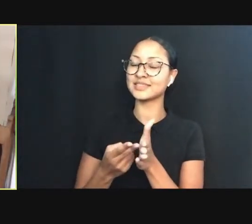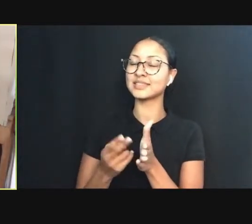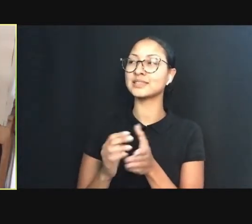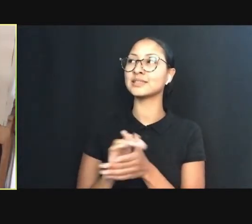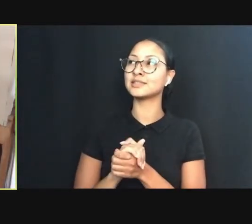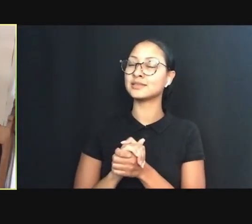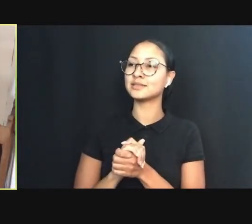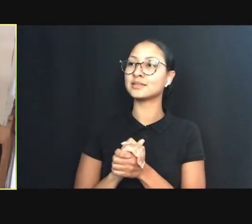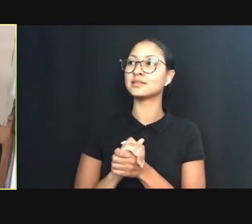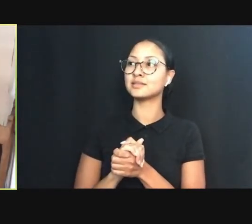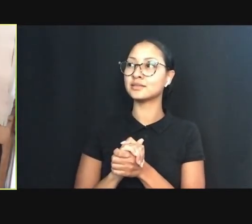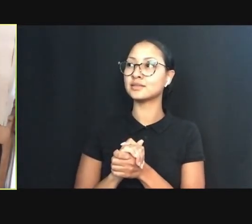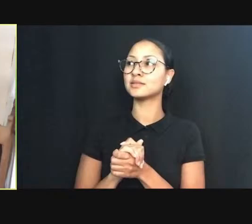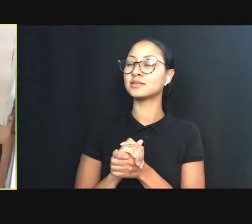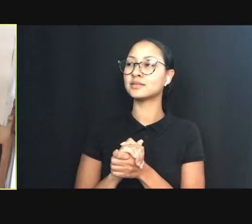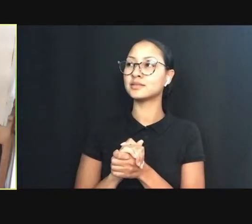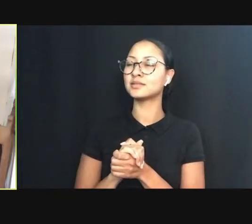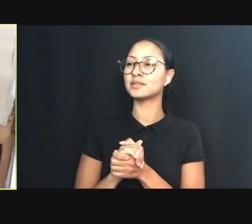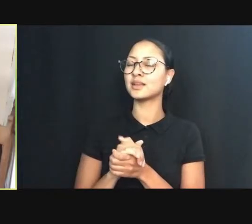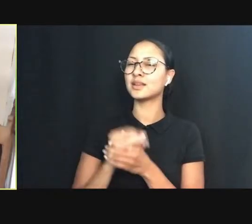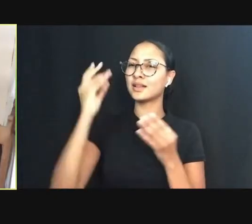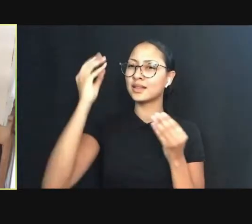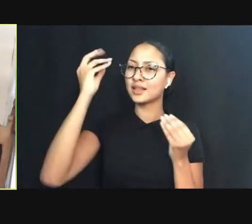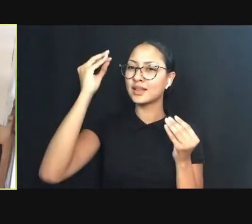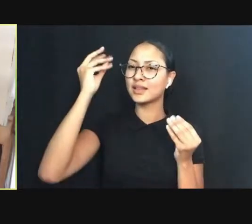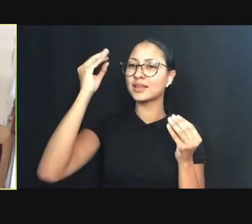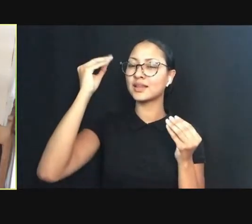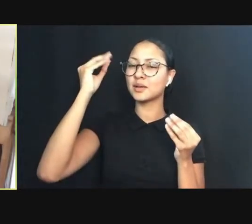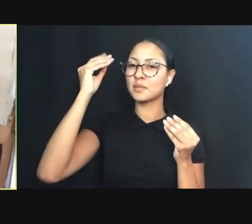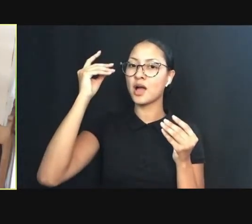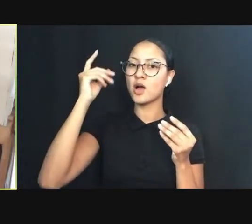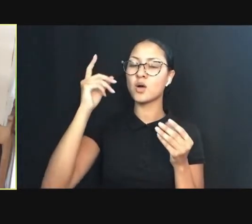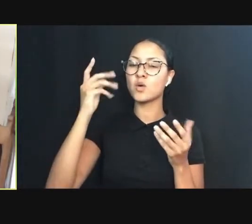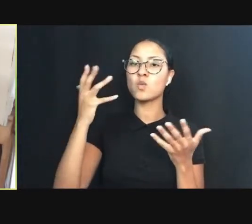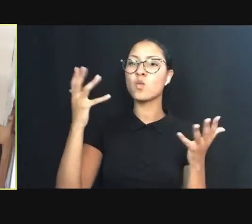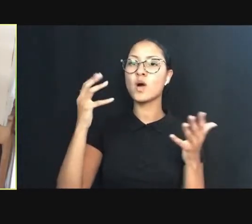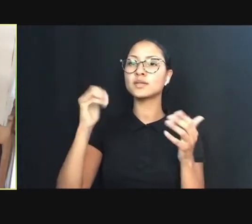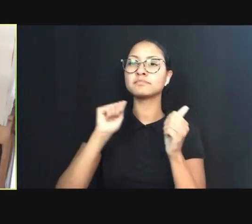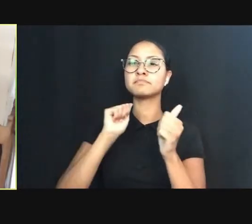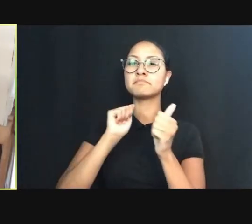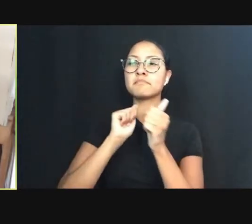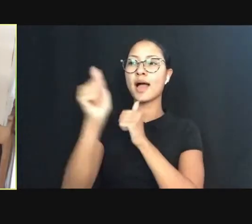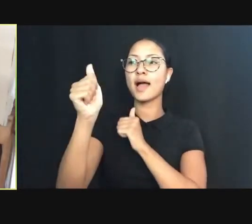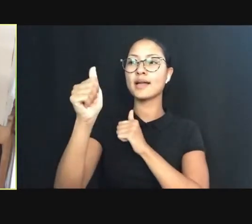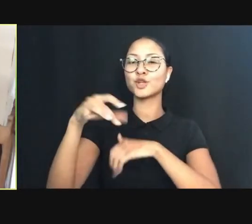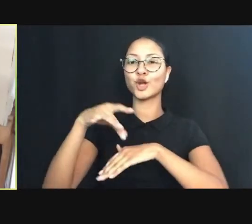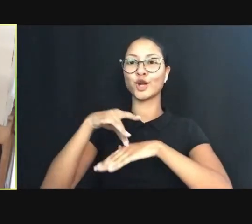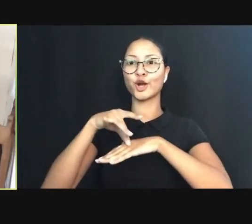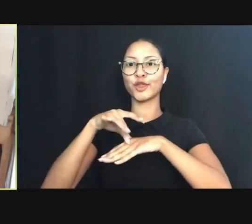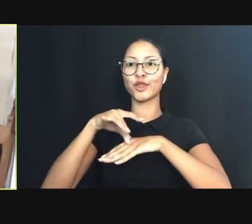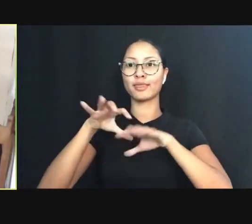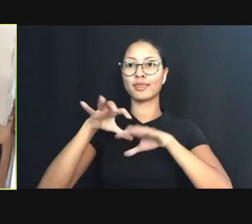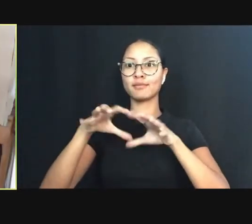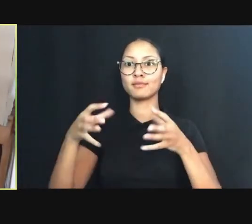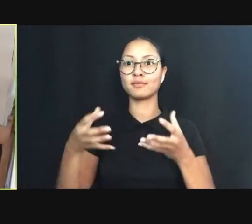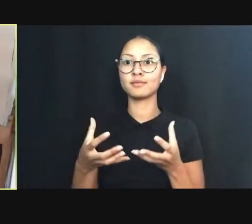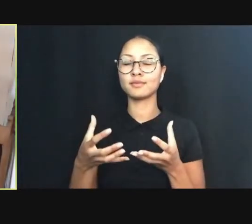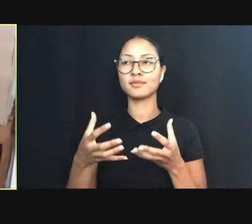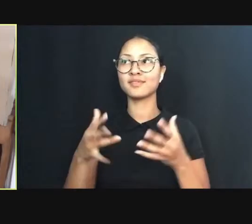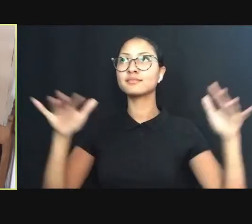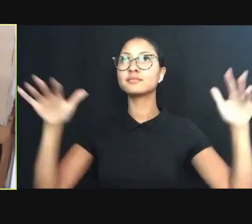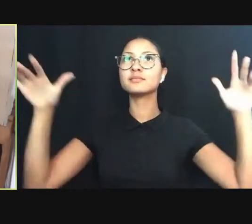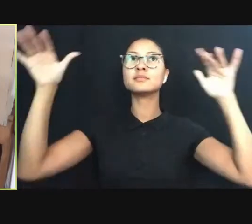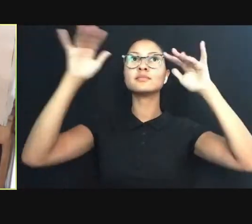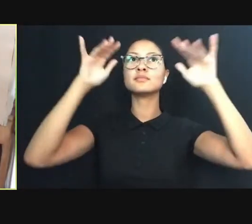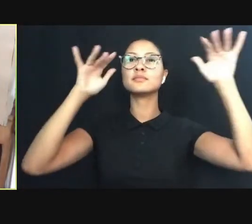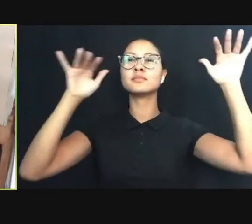our presences beyond this planet. And I think it's important, it's coming to me